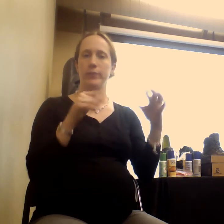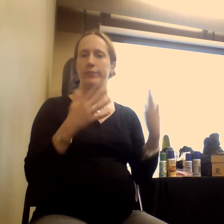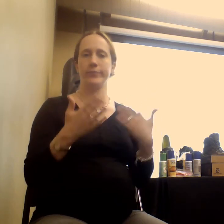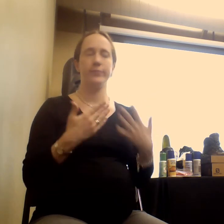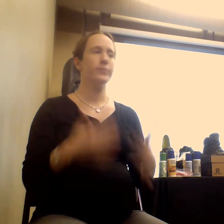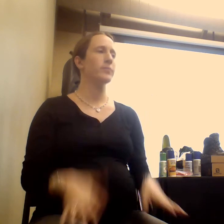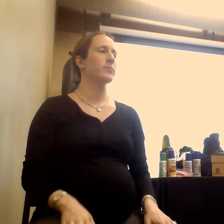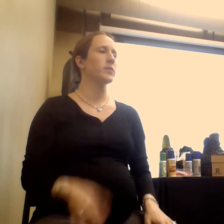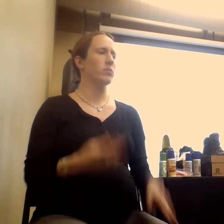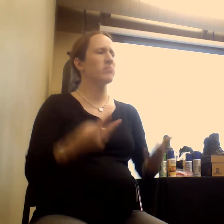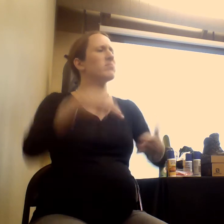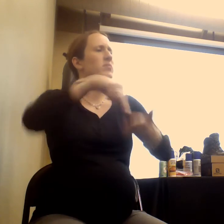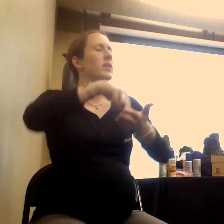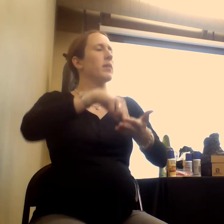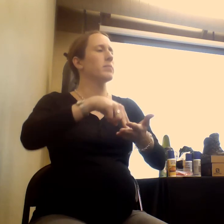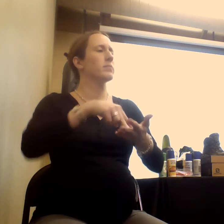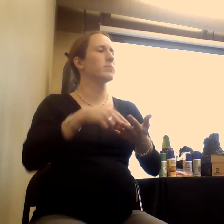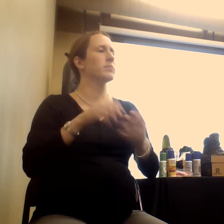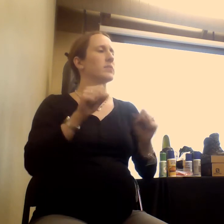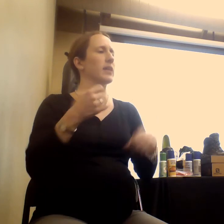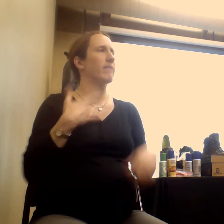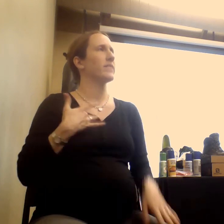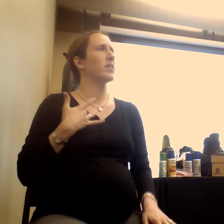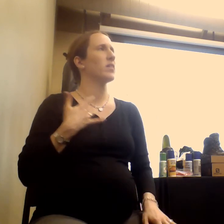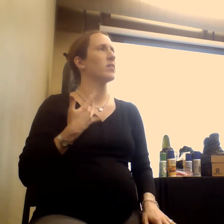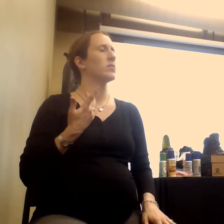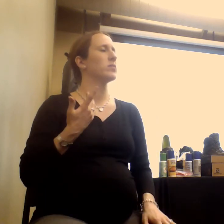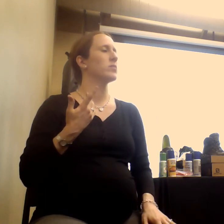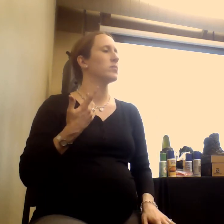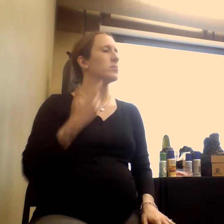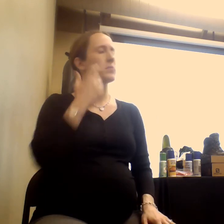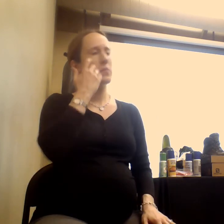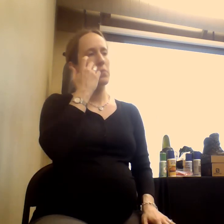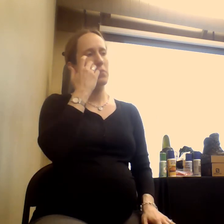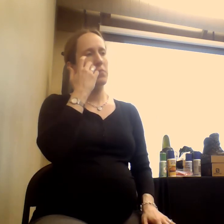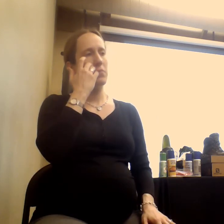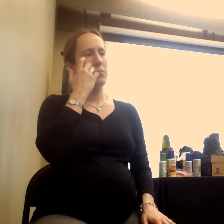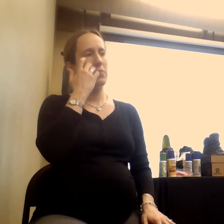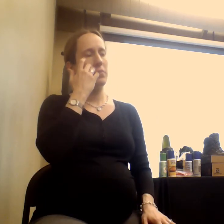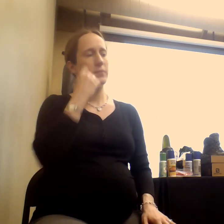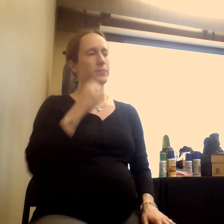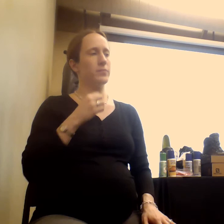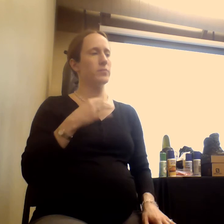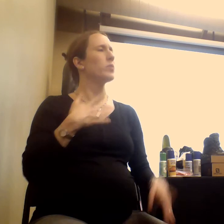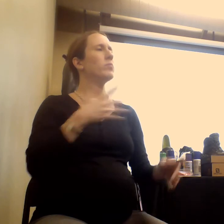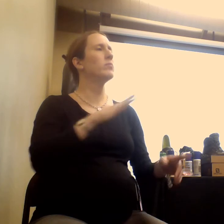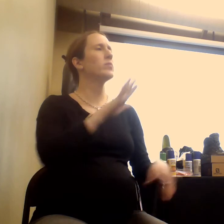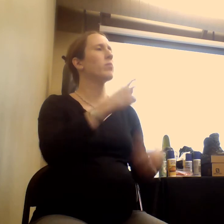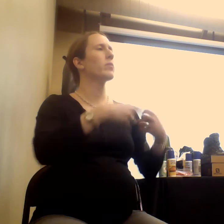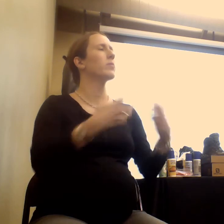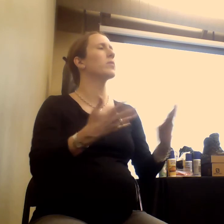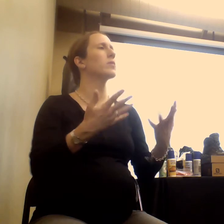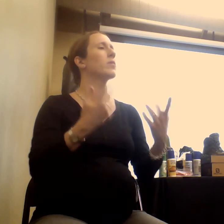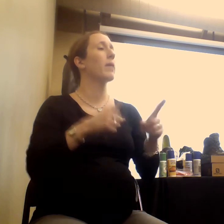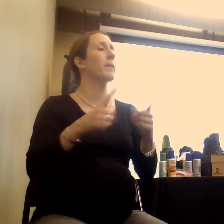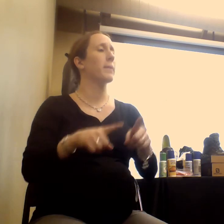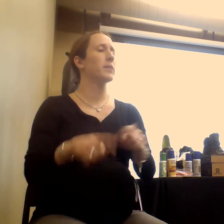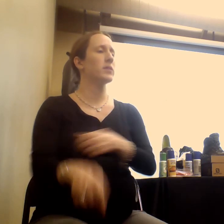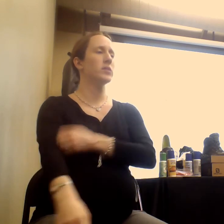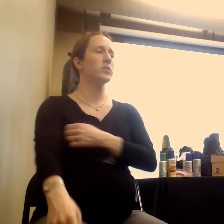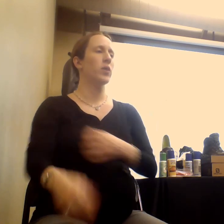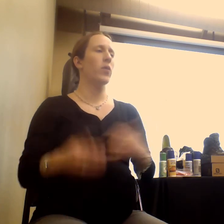feel how that boot feels. Is your heel still slipping? What was your problem? What's happening is I'm feeling it here, and I'm always pushing up against this. Okay.